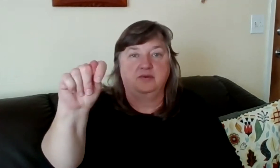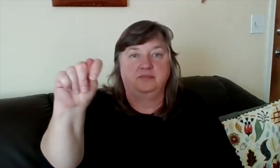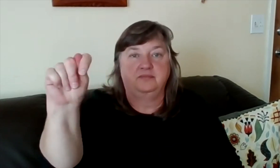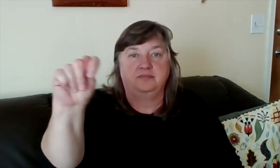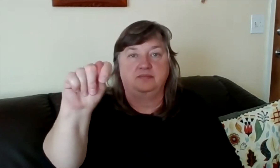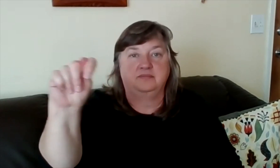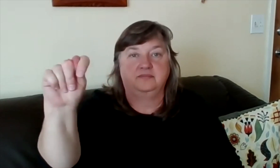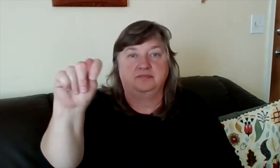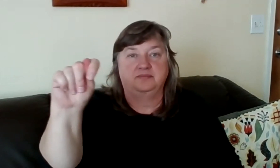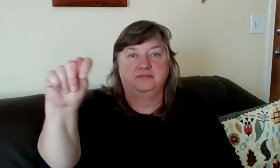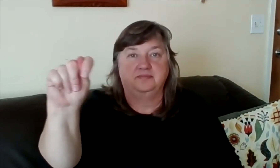Bathroom.